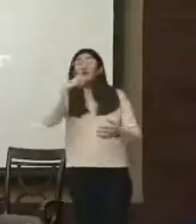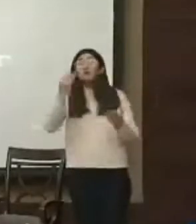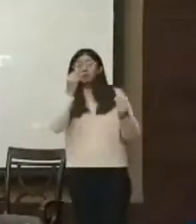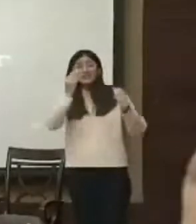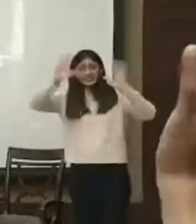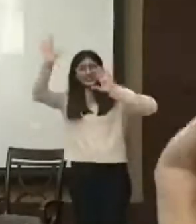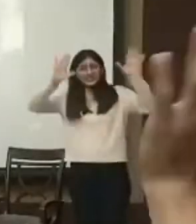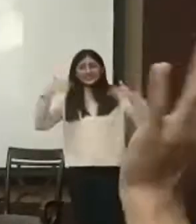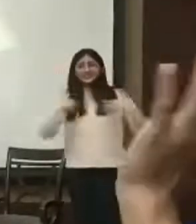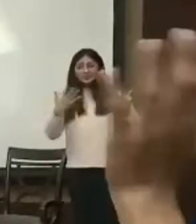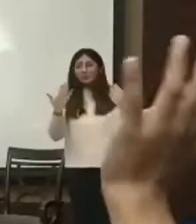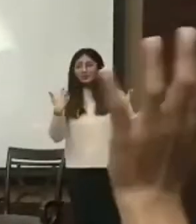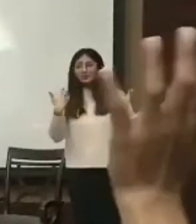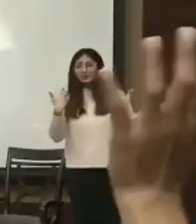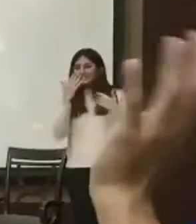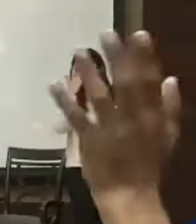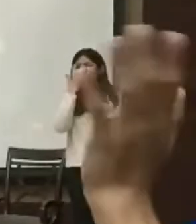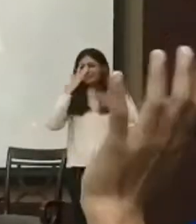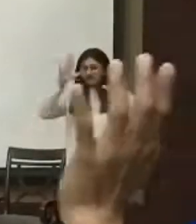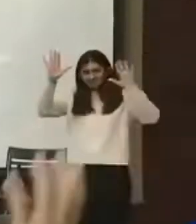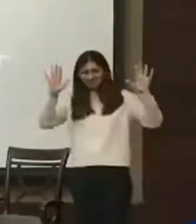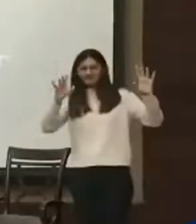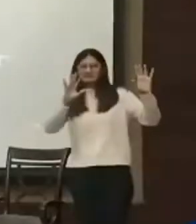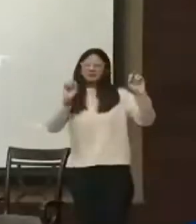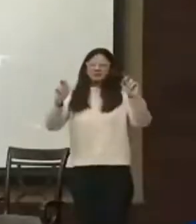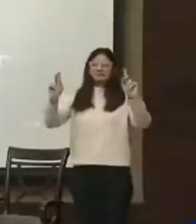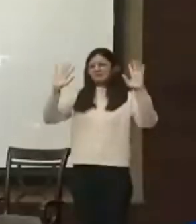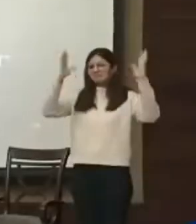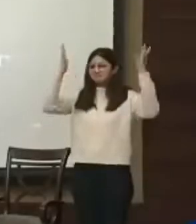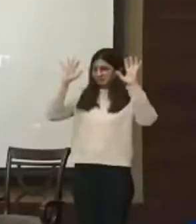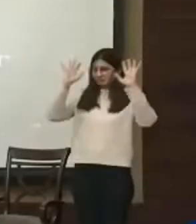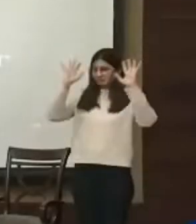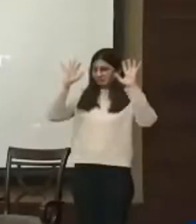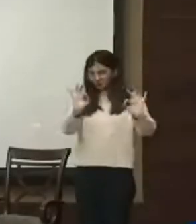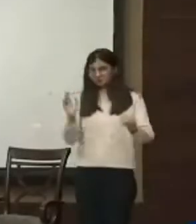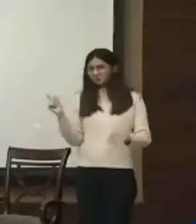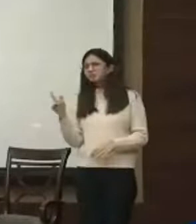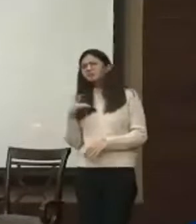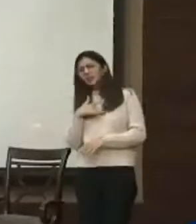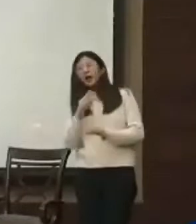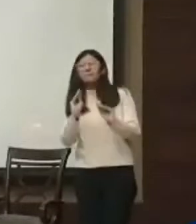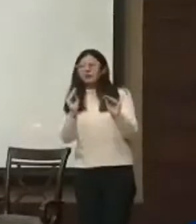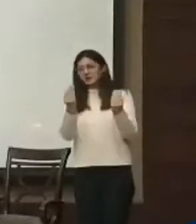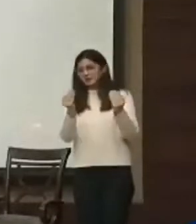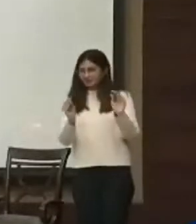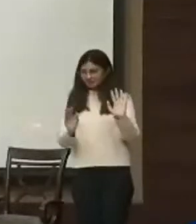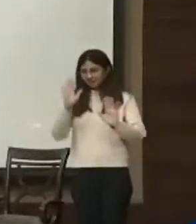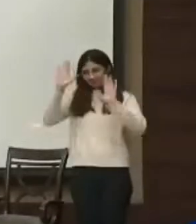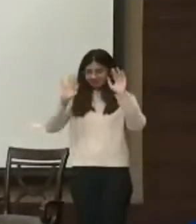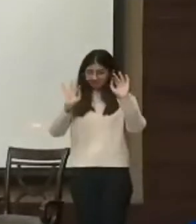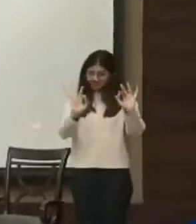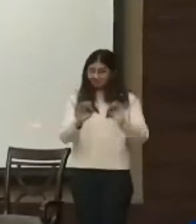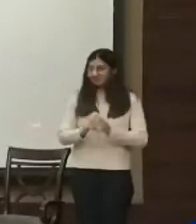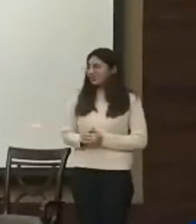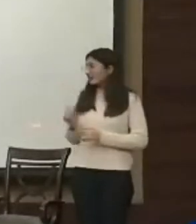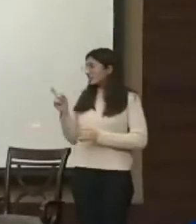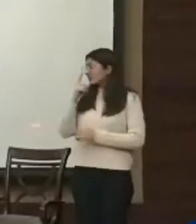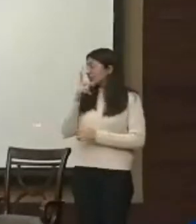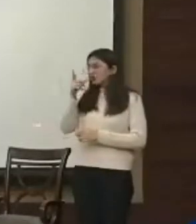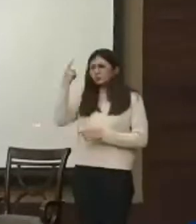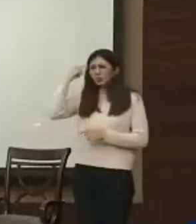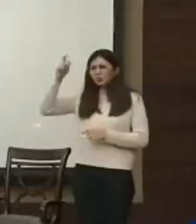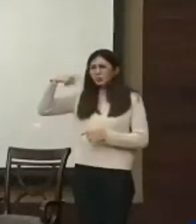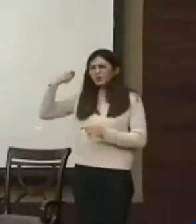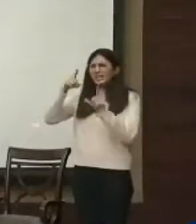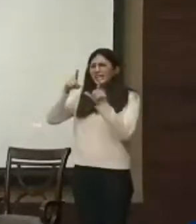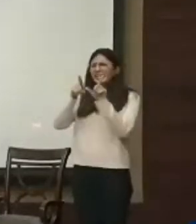fans? Yeah, okay. Okay, now that's quite a good number. So there's this movie, Ye Jawani Hai